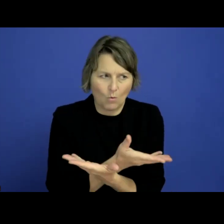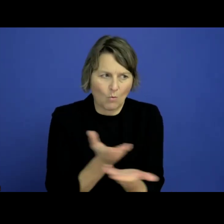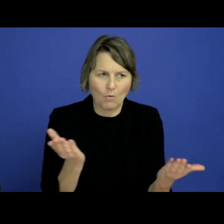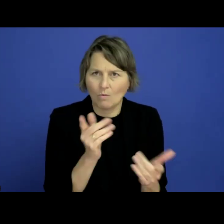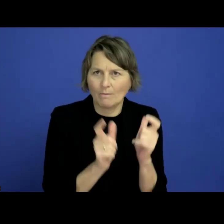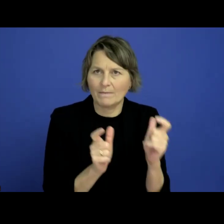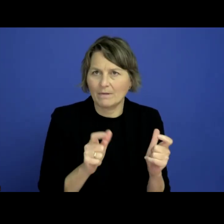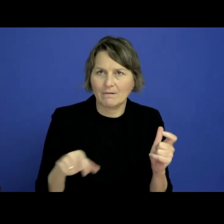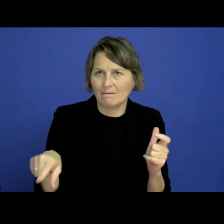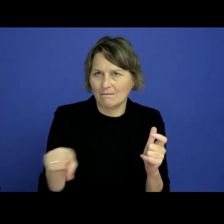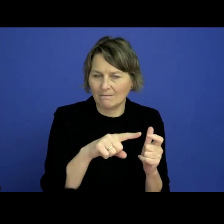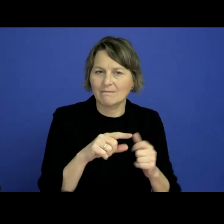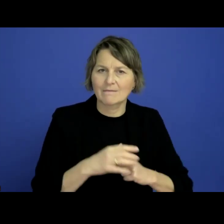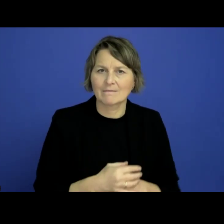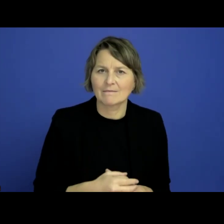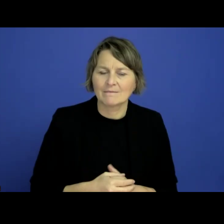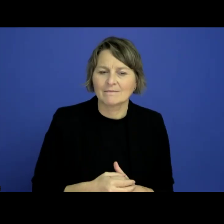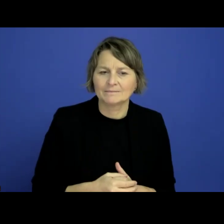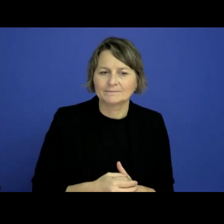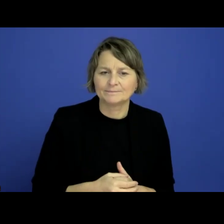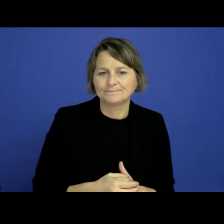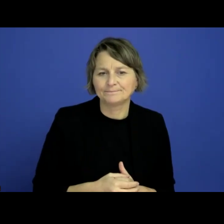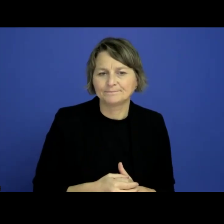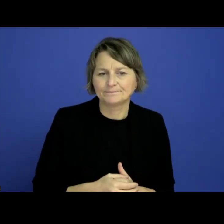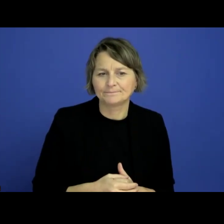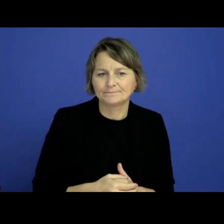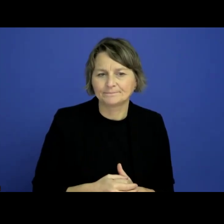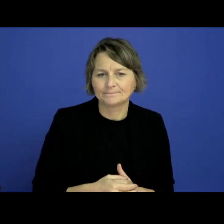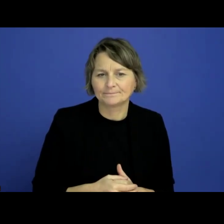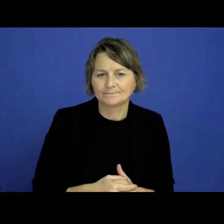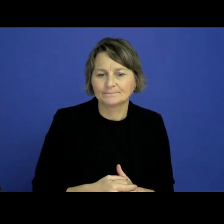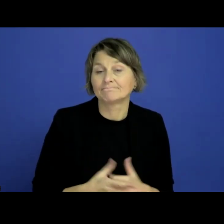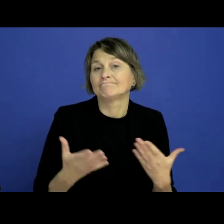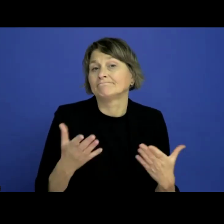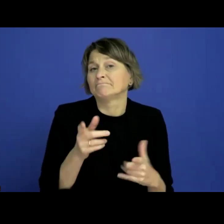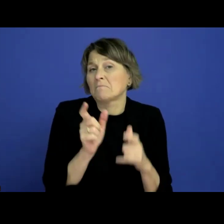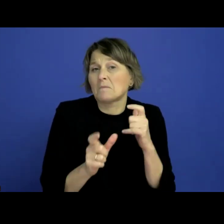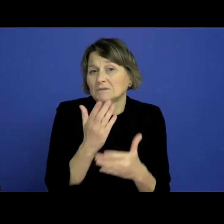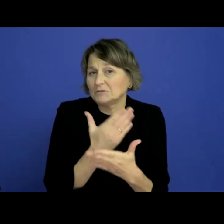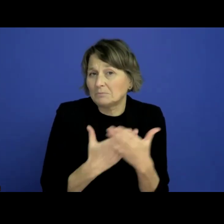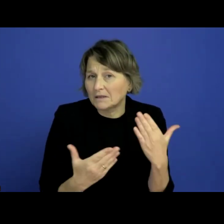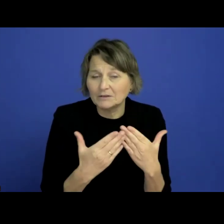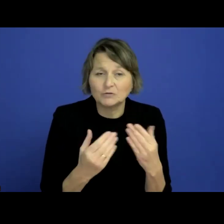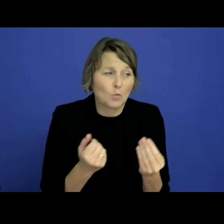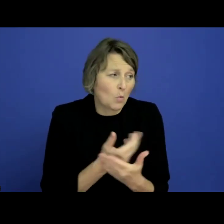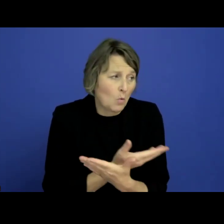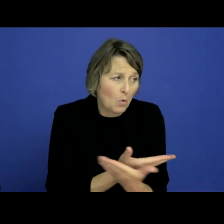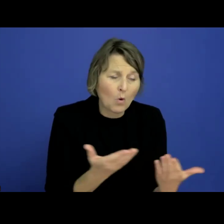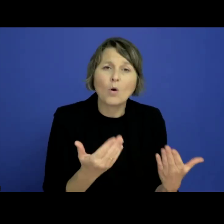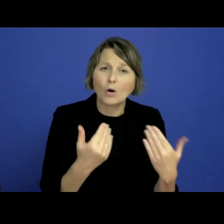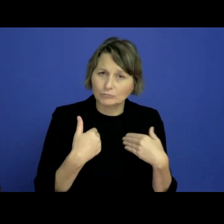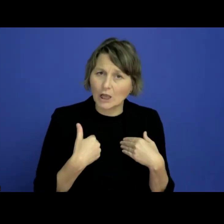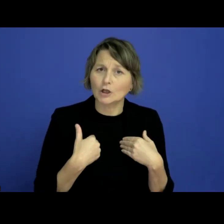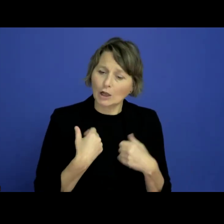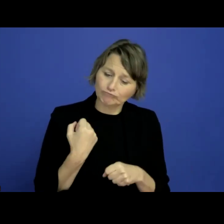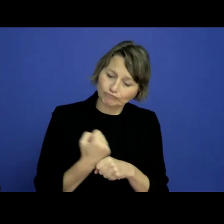disabilities, so that everybody can feel fulfilled and work